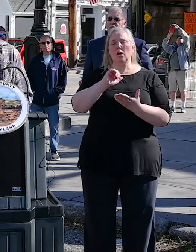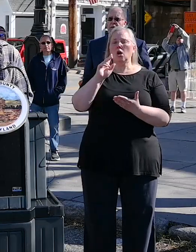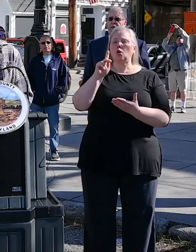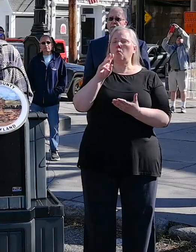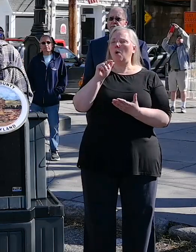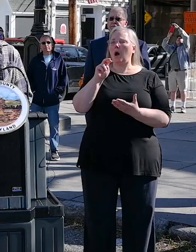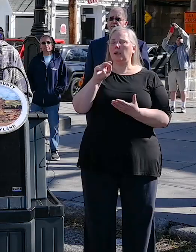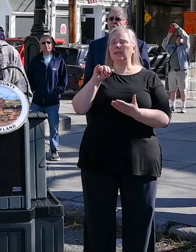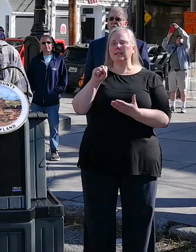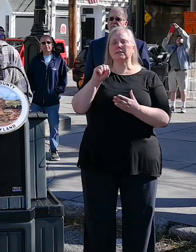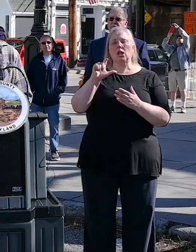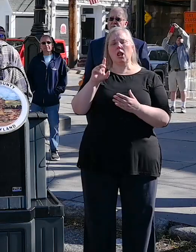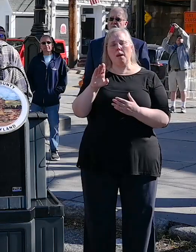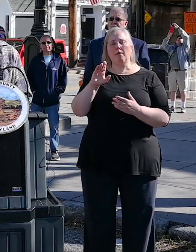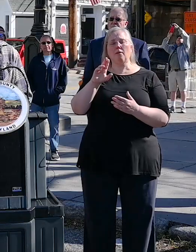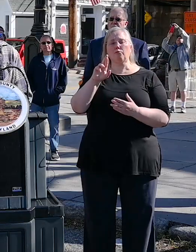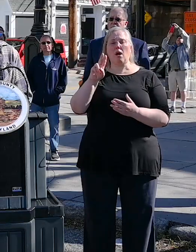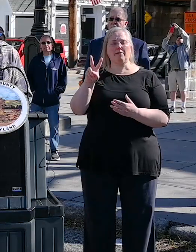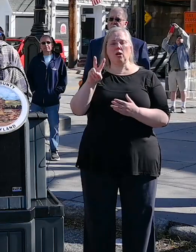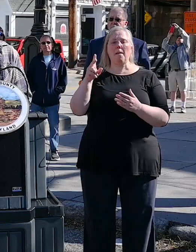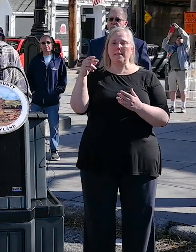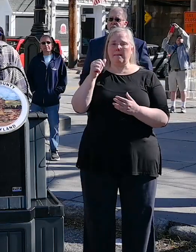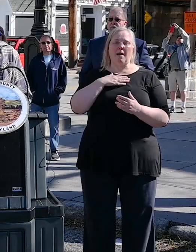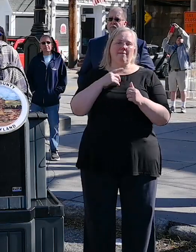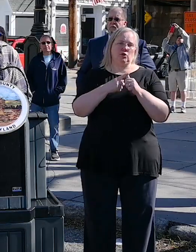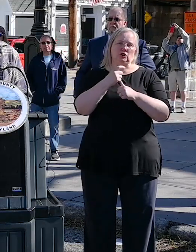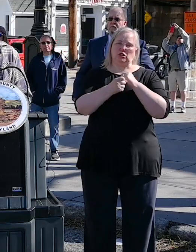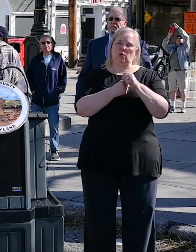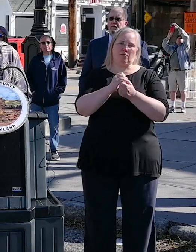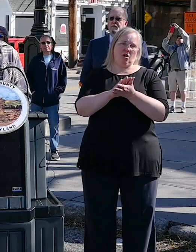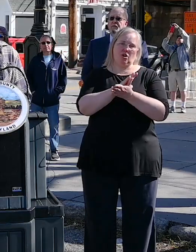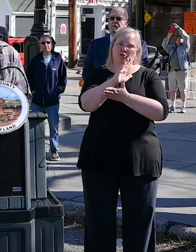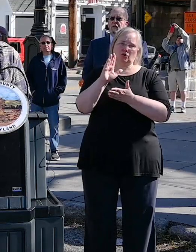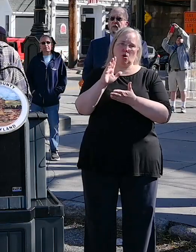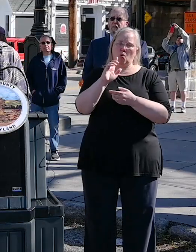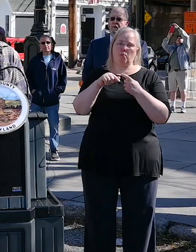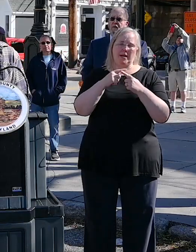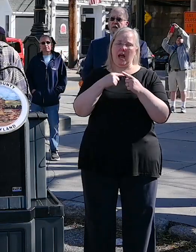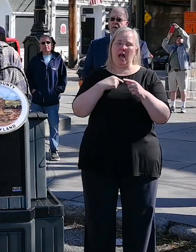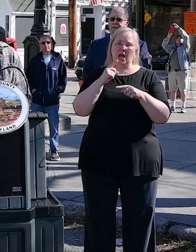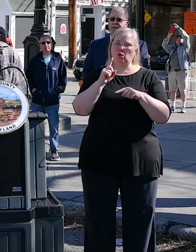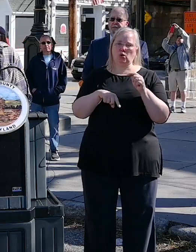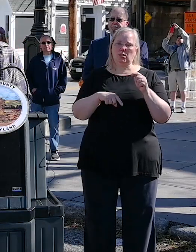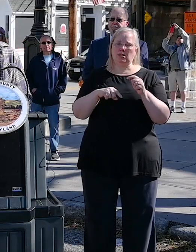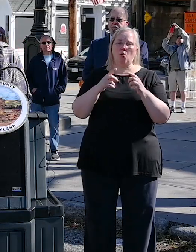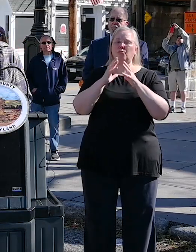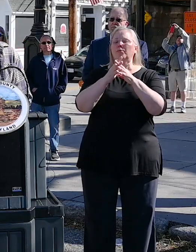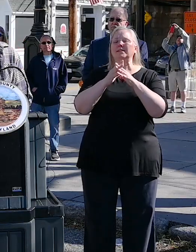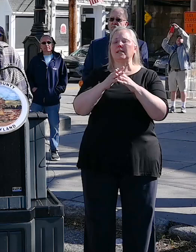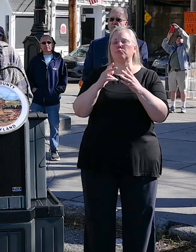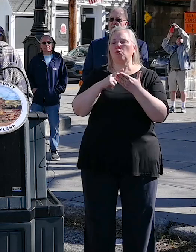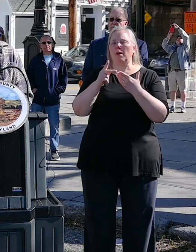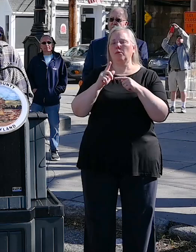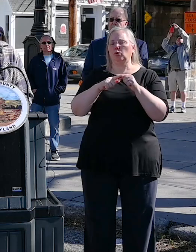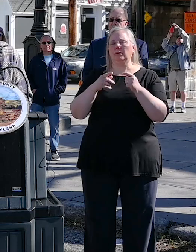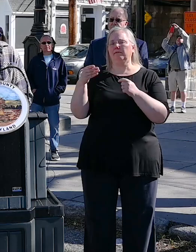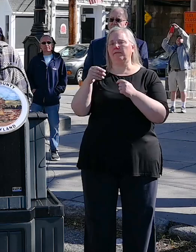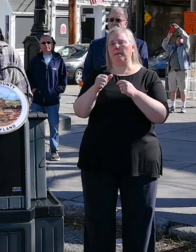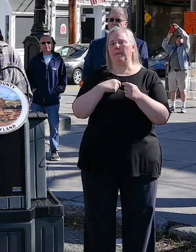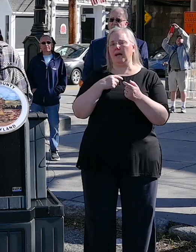Rockville paid for my first year of college when when the wrestling program couldn't fund my scholarship.